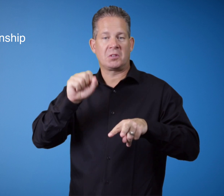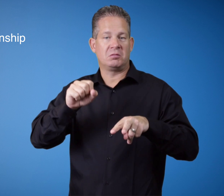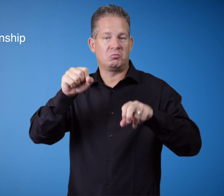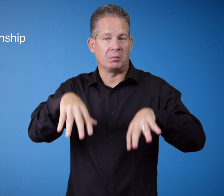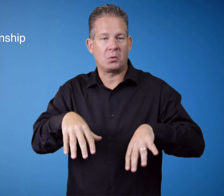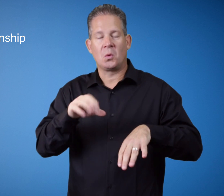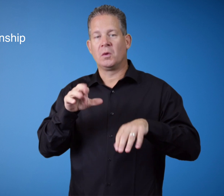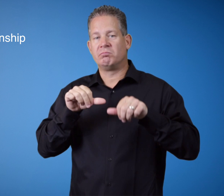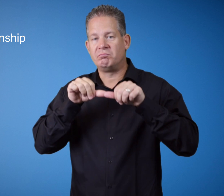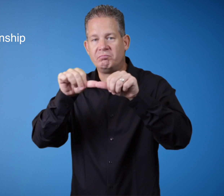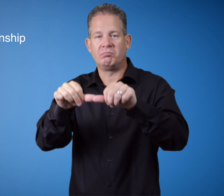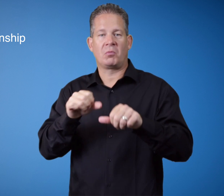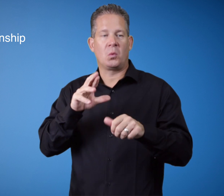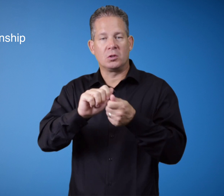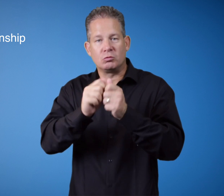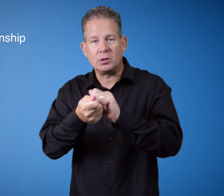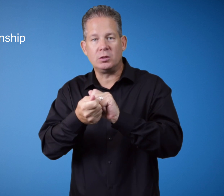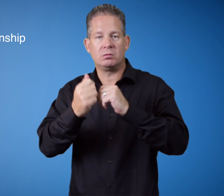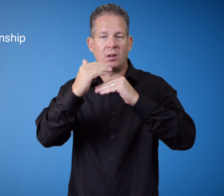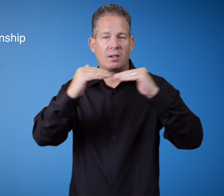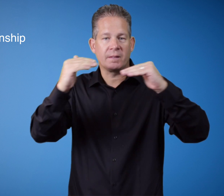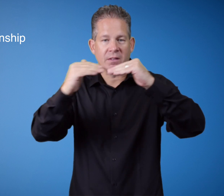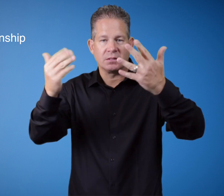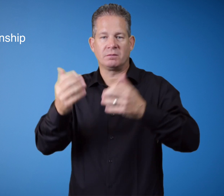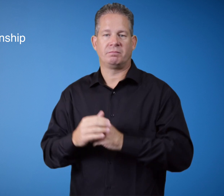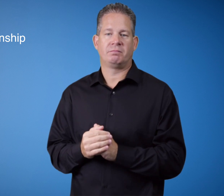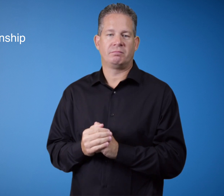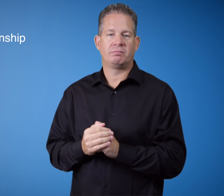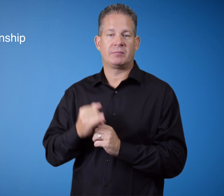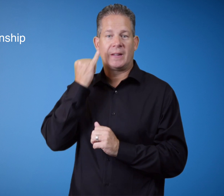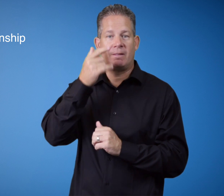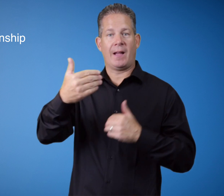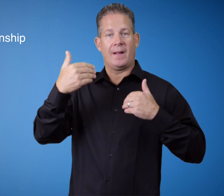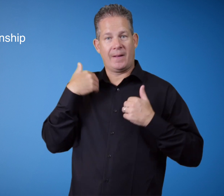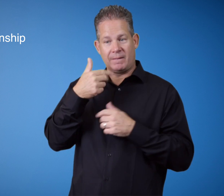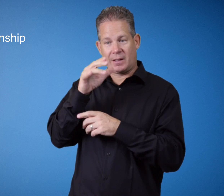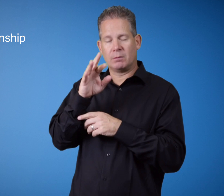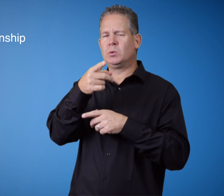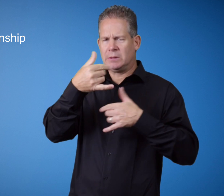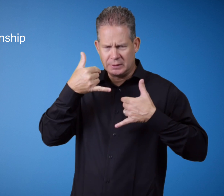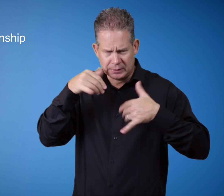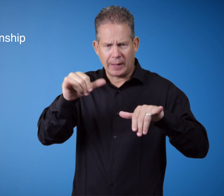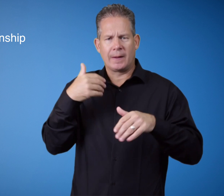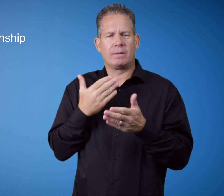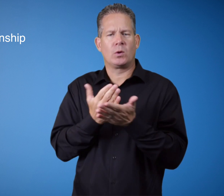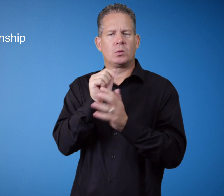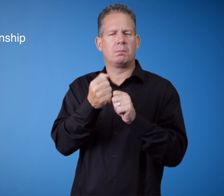this as the situation changes. Guardianship can be removed or edited. If you have a guardian, you can still have